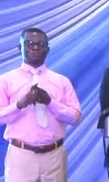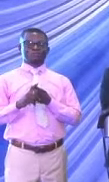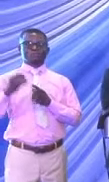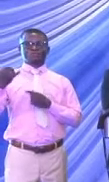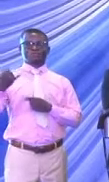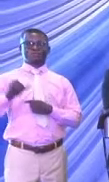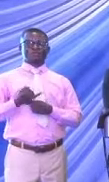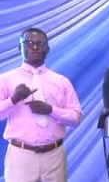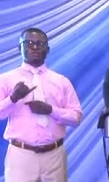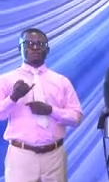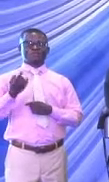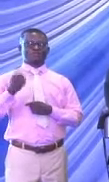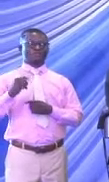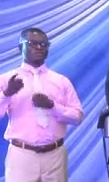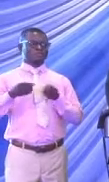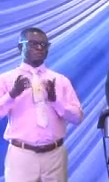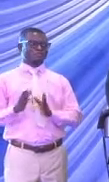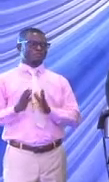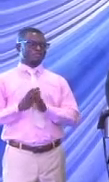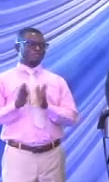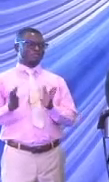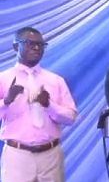invite the DG to please come